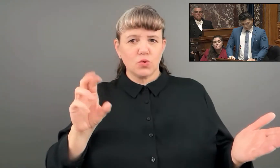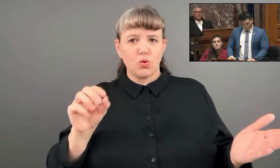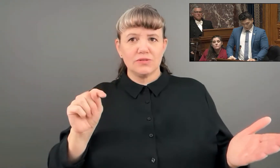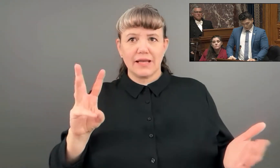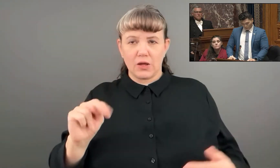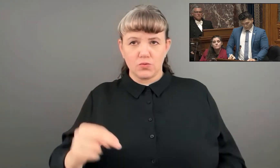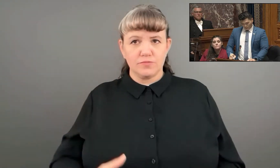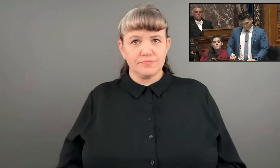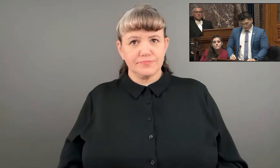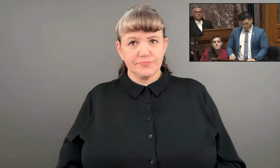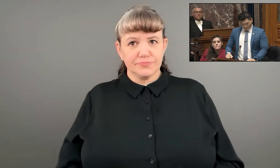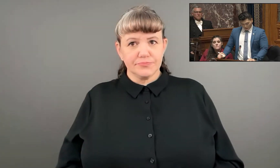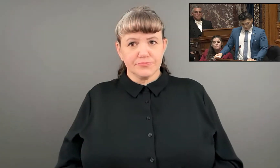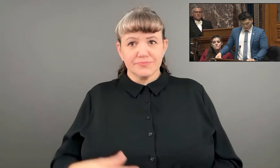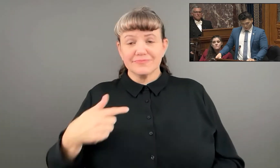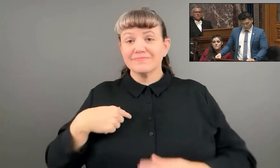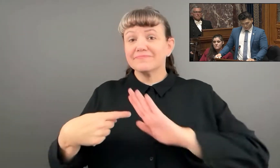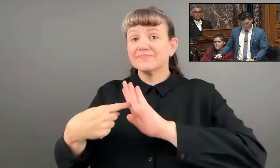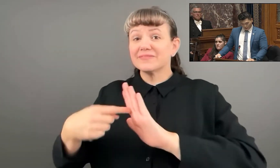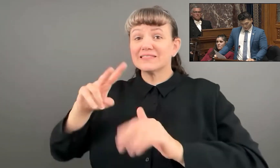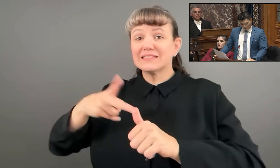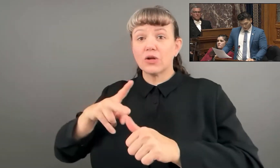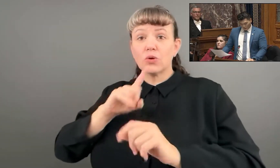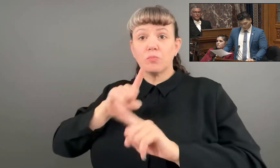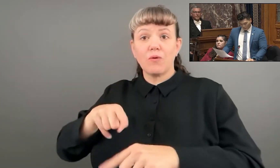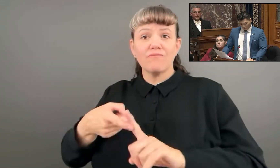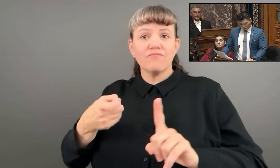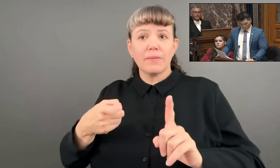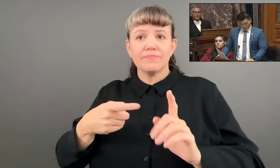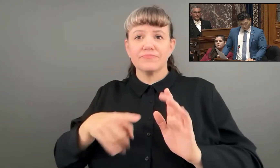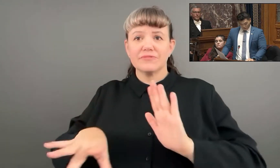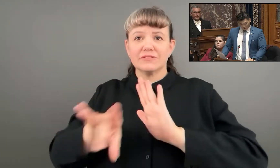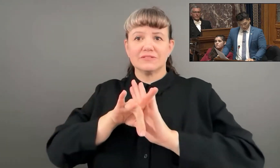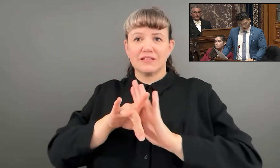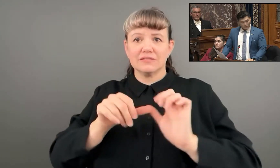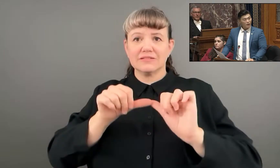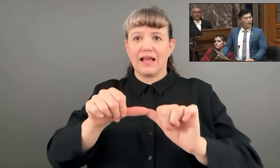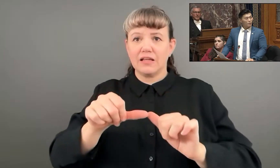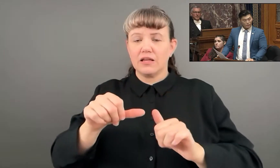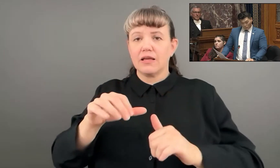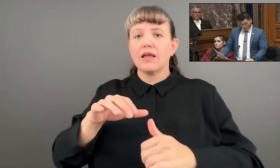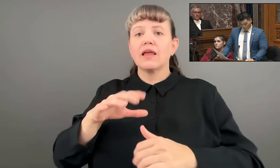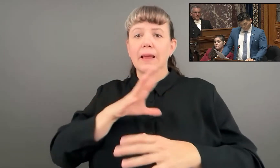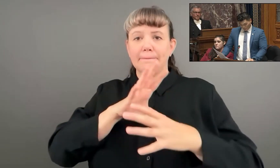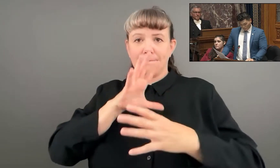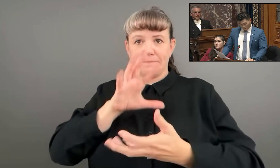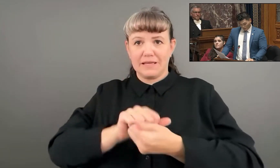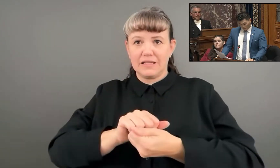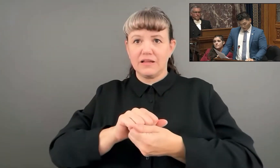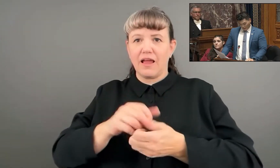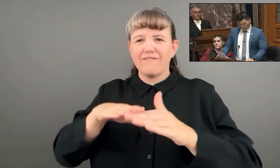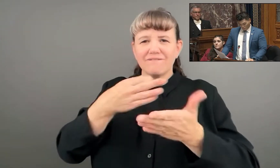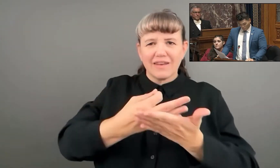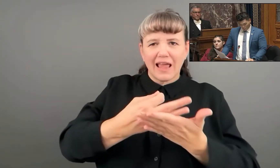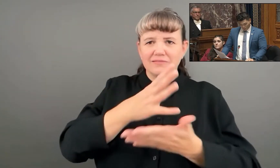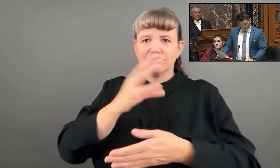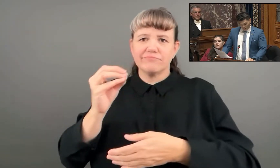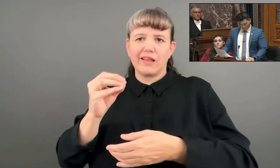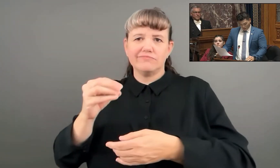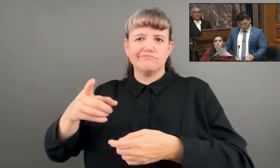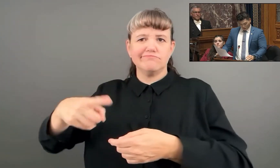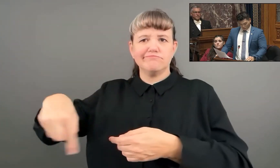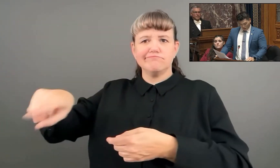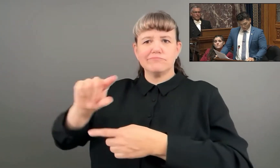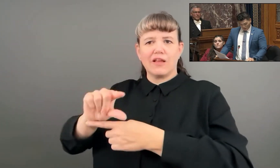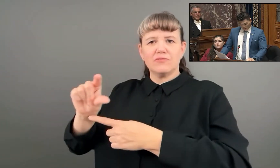second report of the Select Standing Committee on Finance and Government Services for the first session of the 43rd Parliament titled Report on